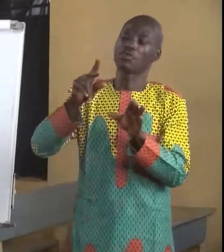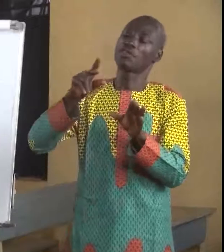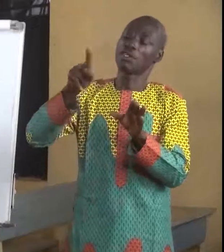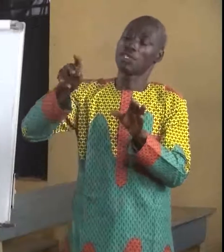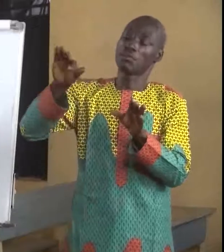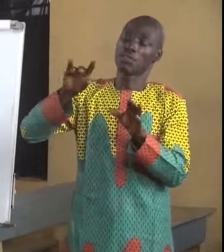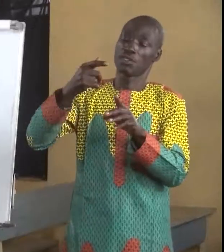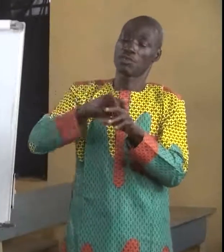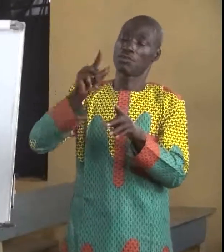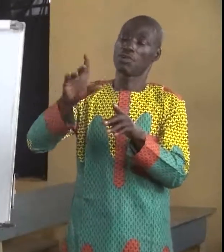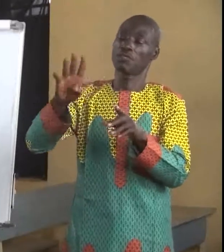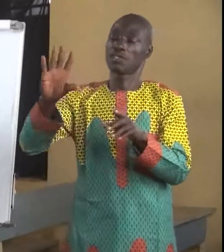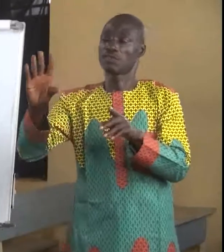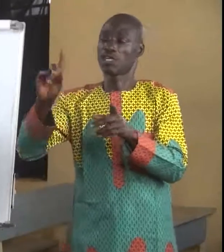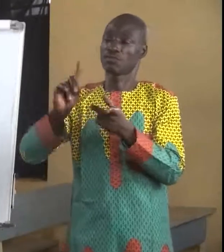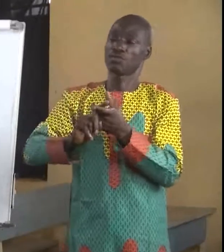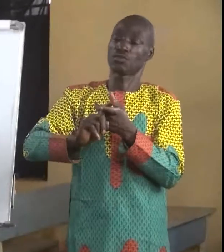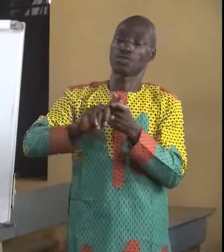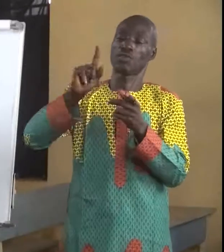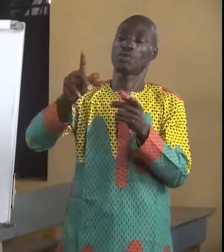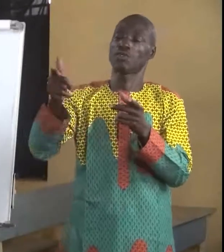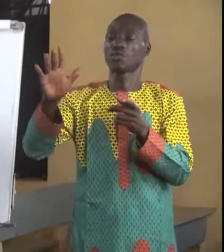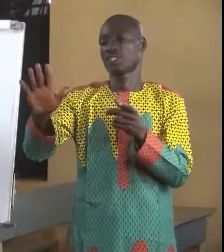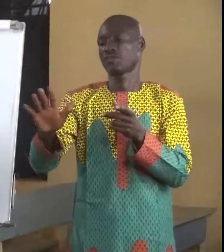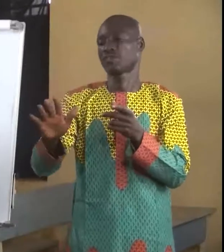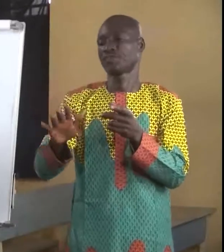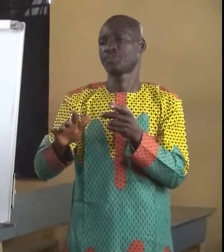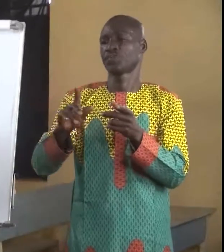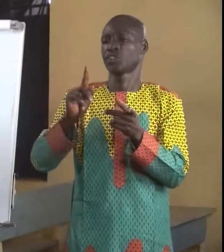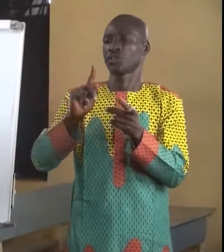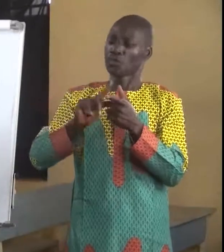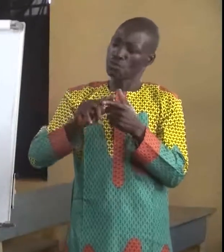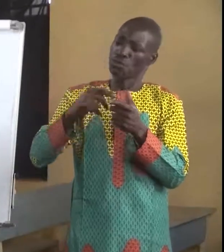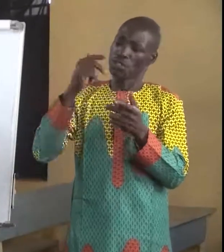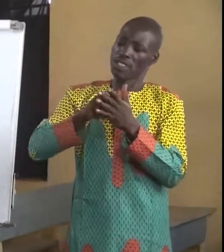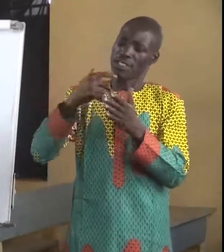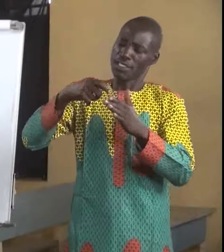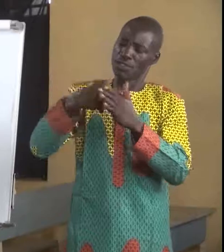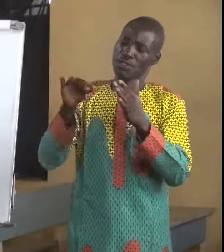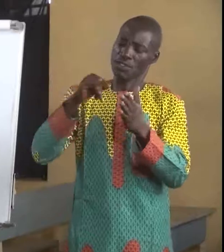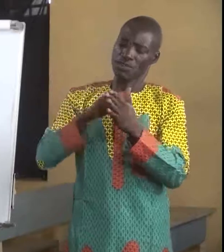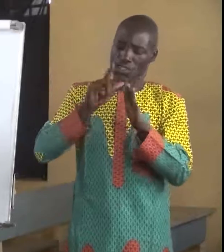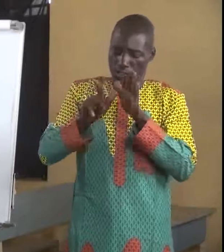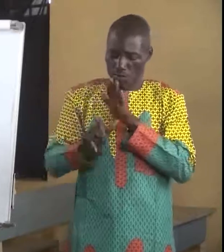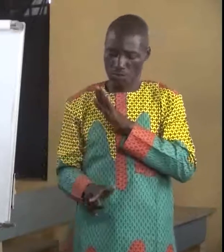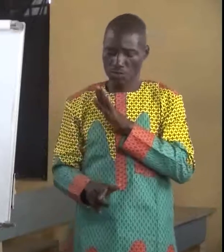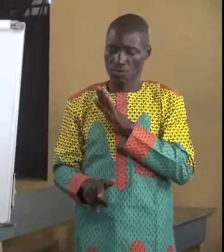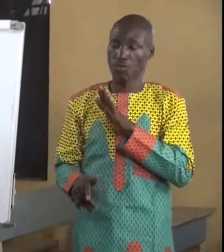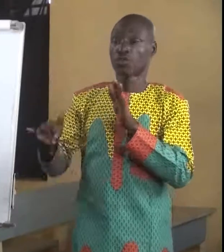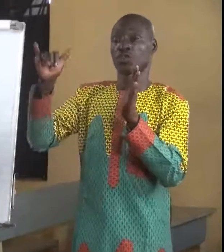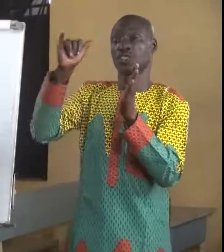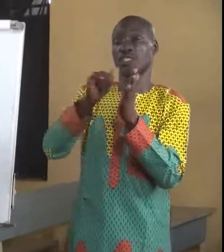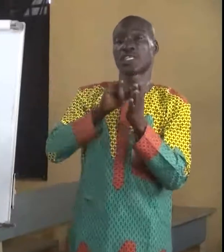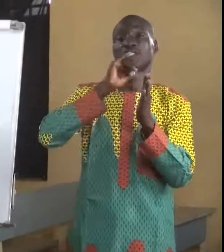to signify the reduction in the price. It shows that the cost of producing the fuel is now lower. So that is what you get